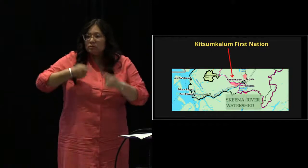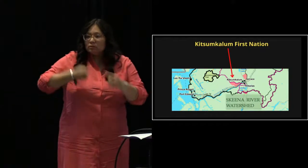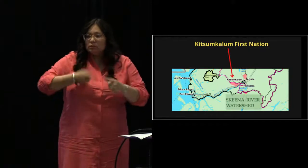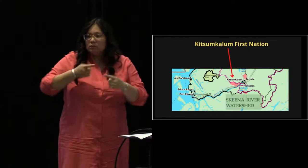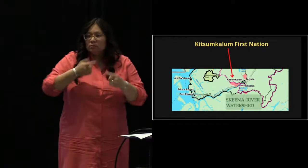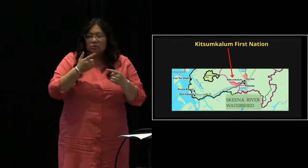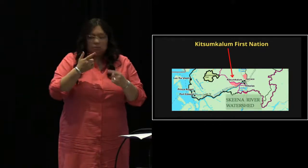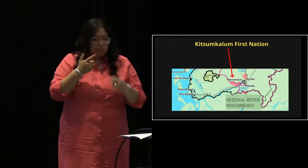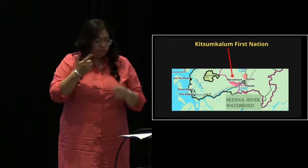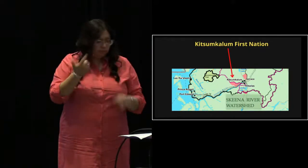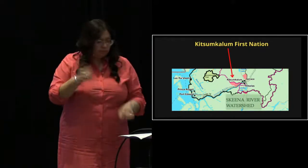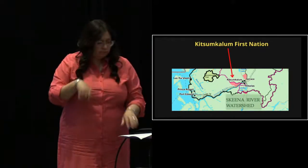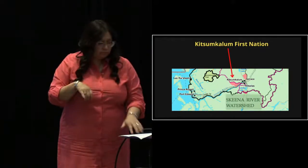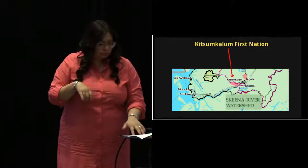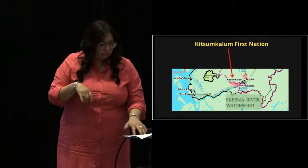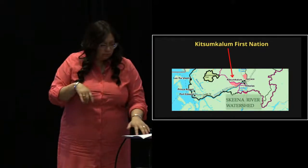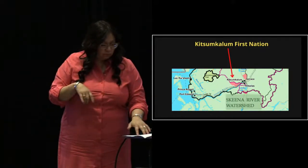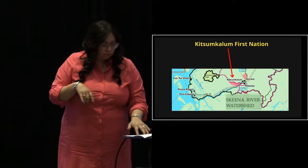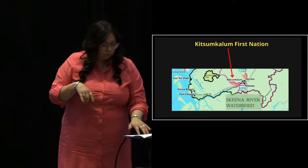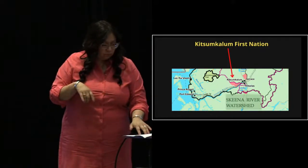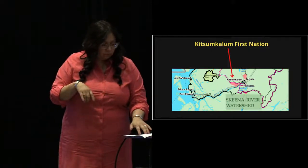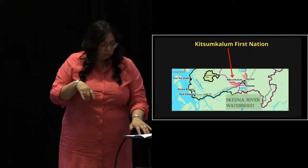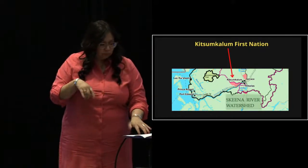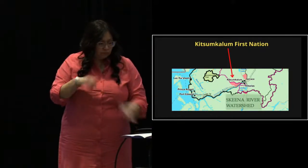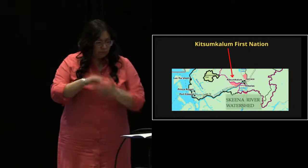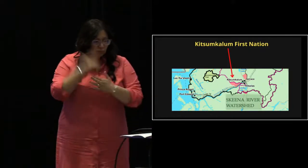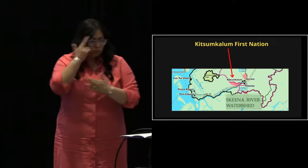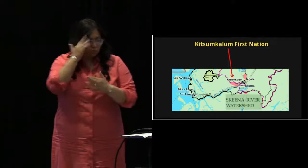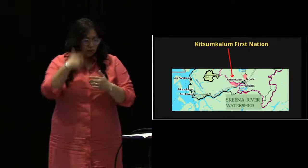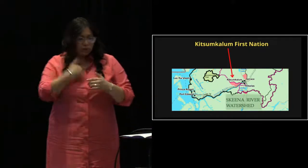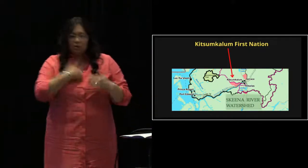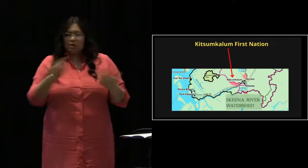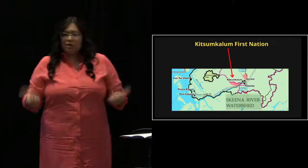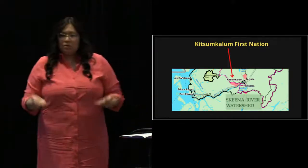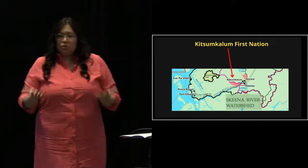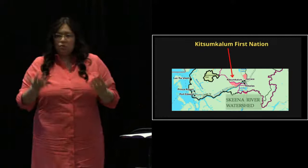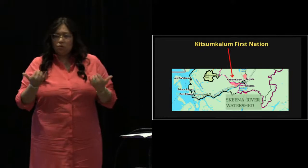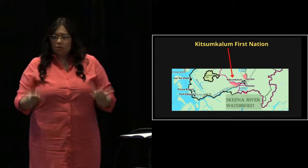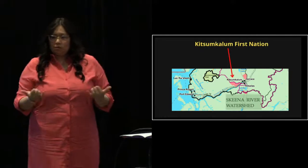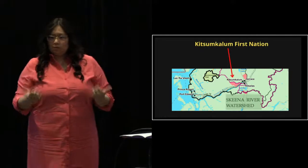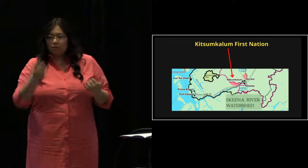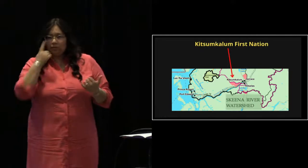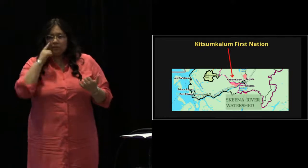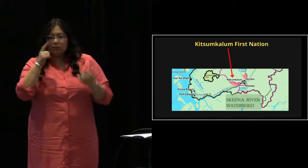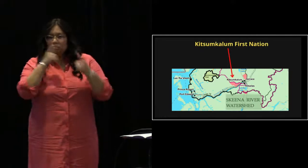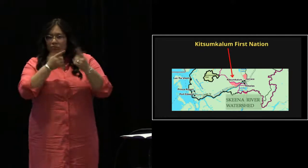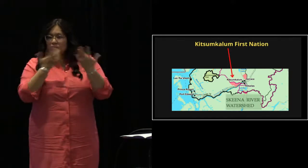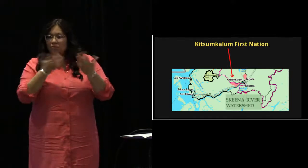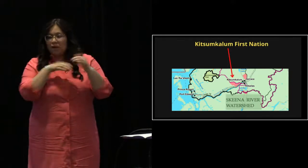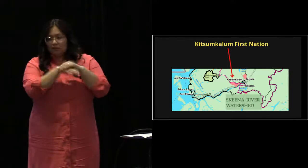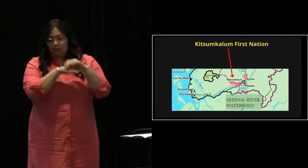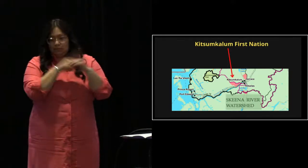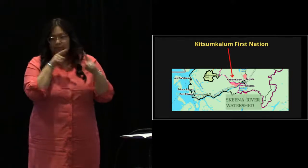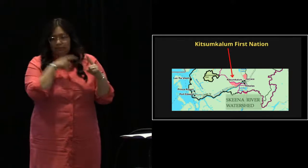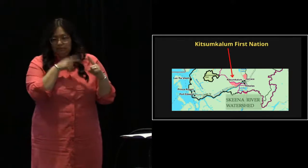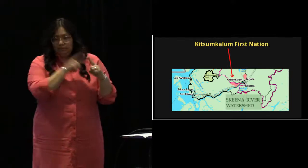have a very full life of struggle and sorrow versus joy and happiness.